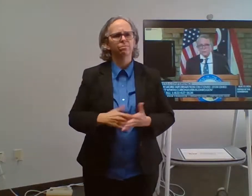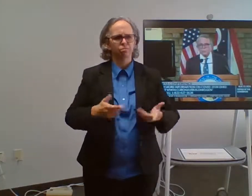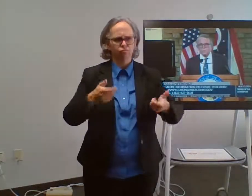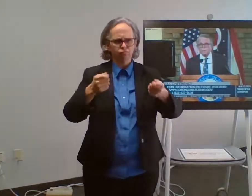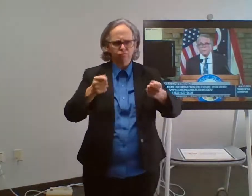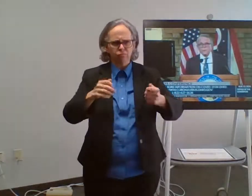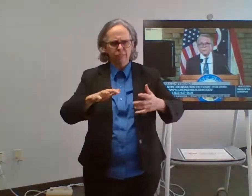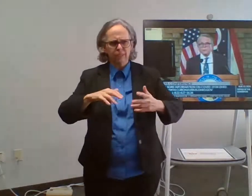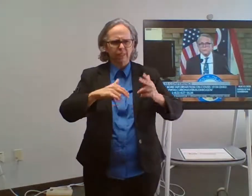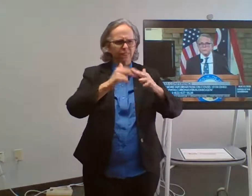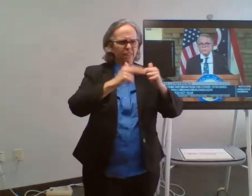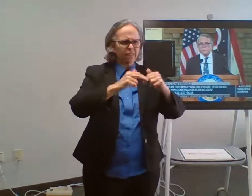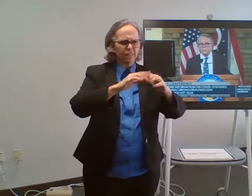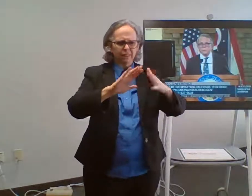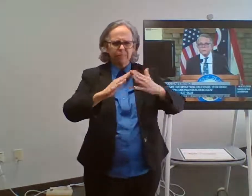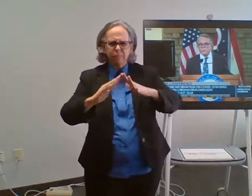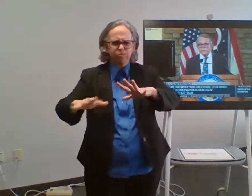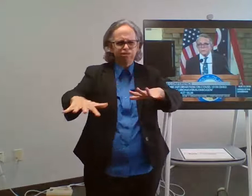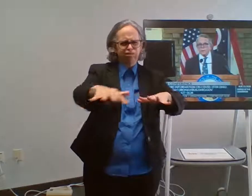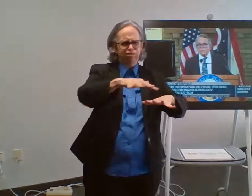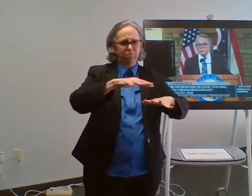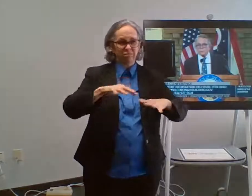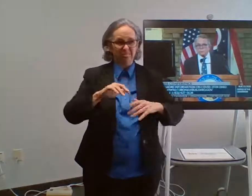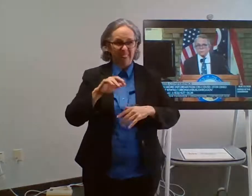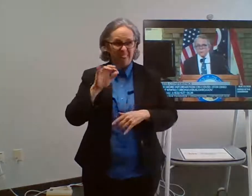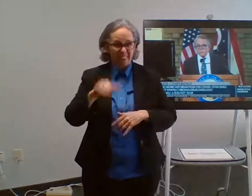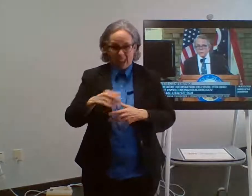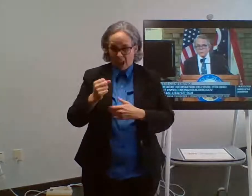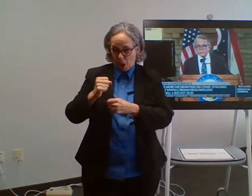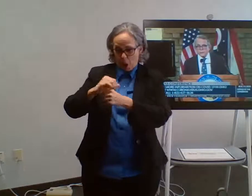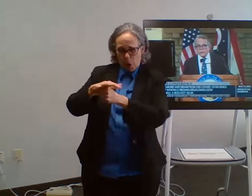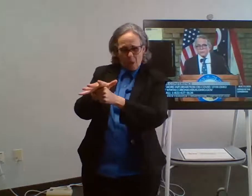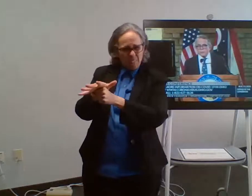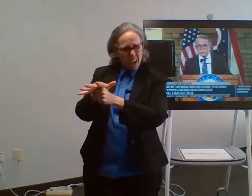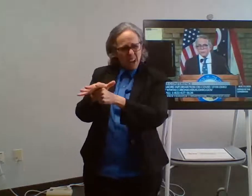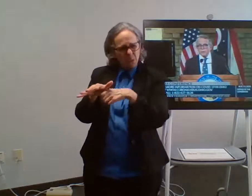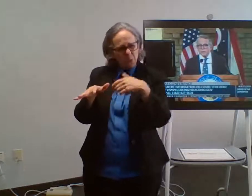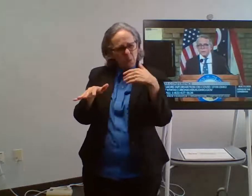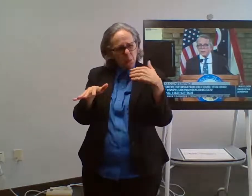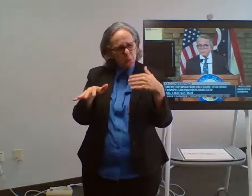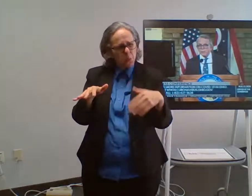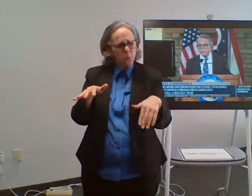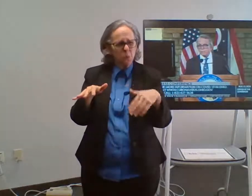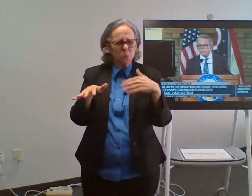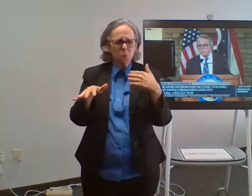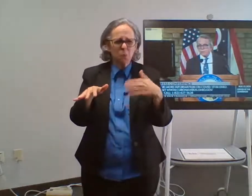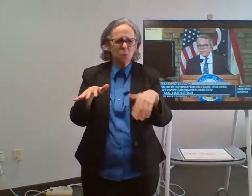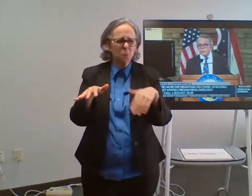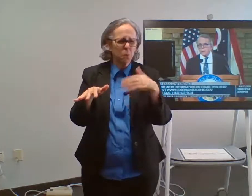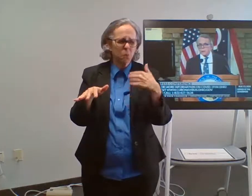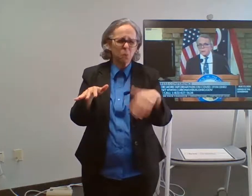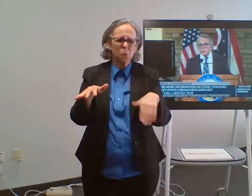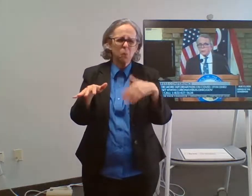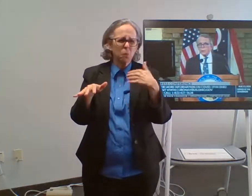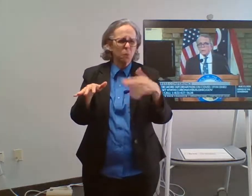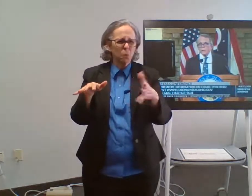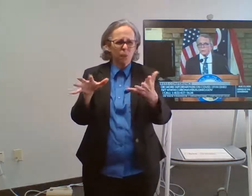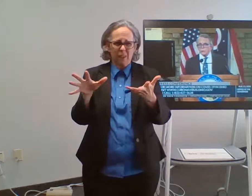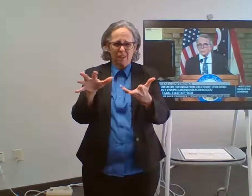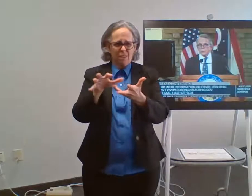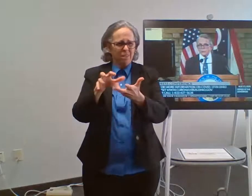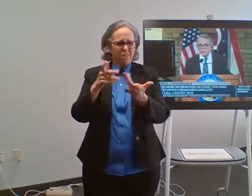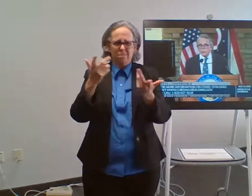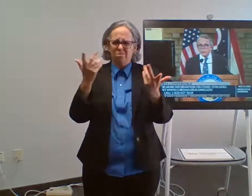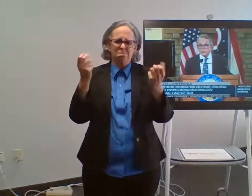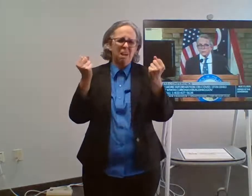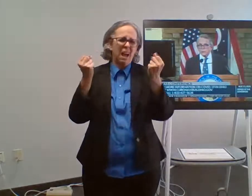This coronavirus is been devastating to many, many, many people. One of